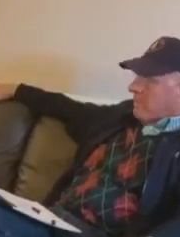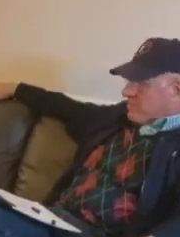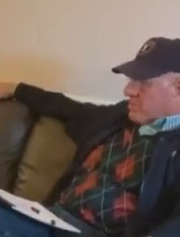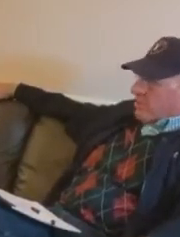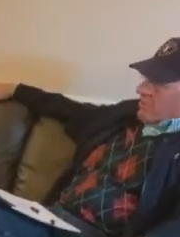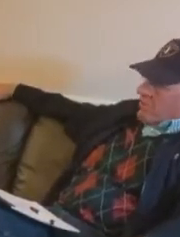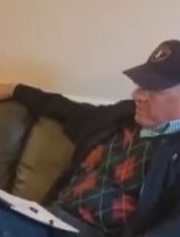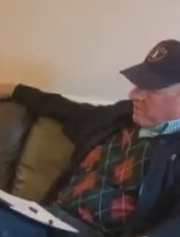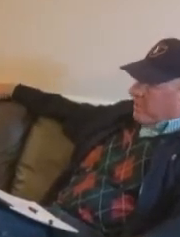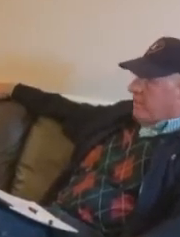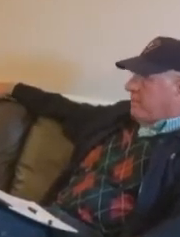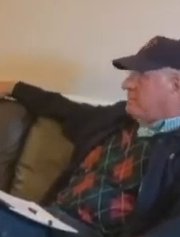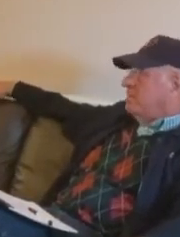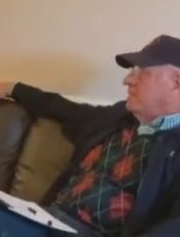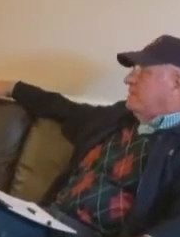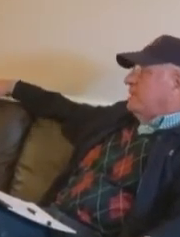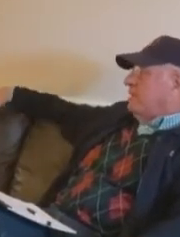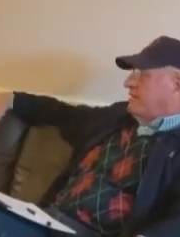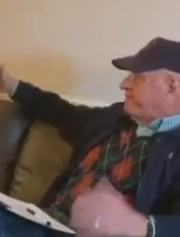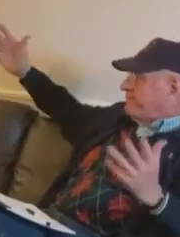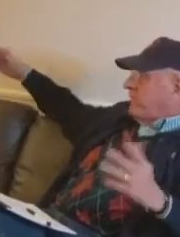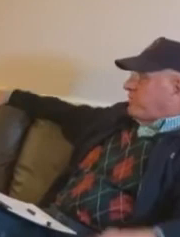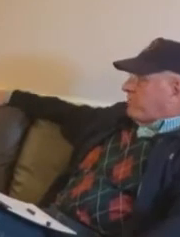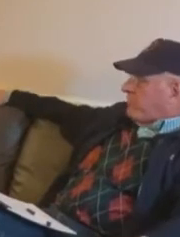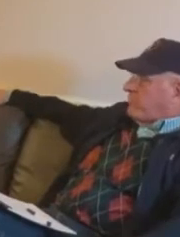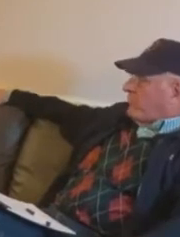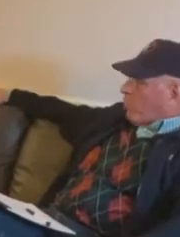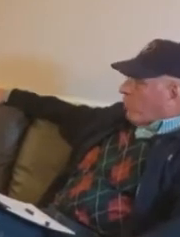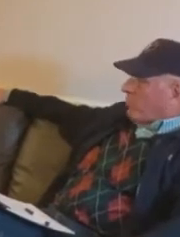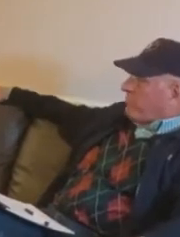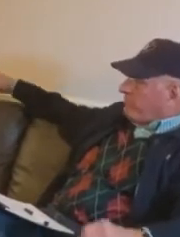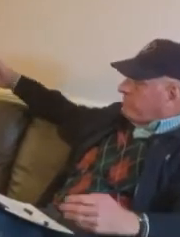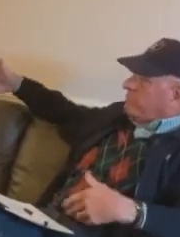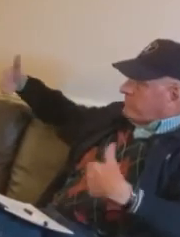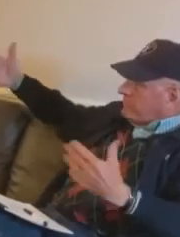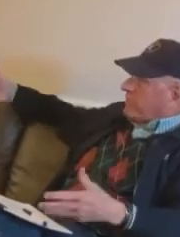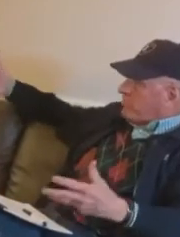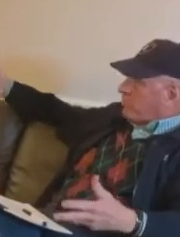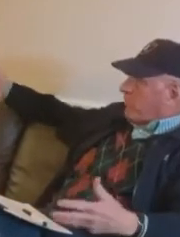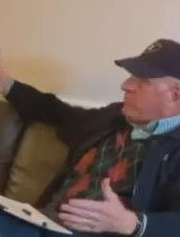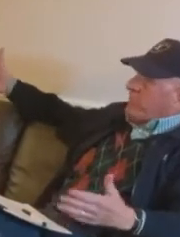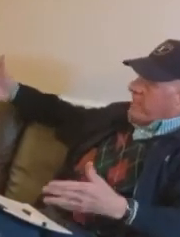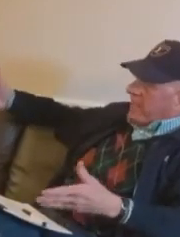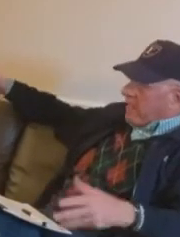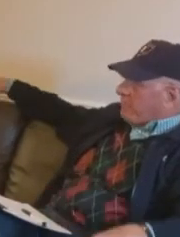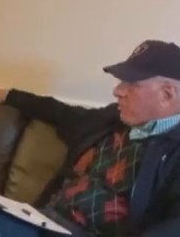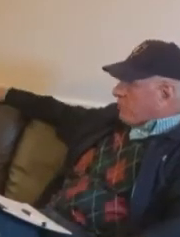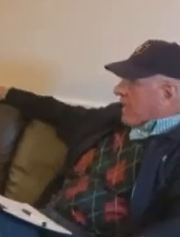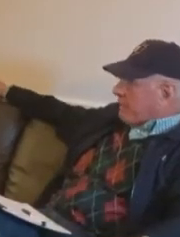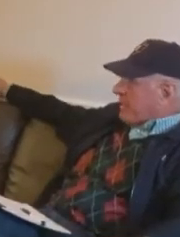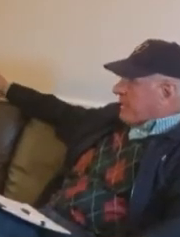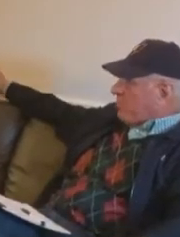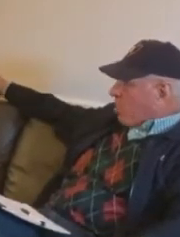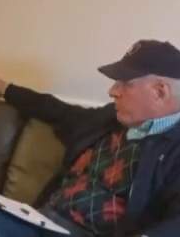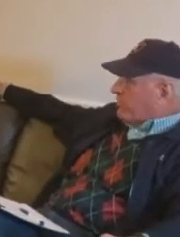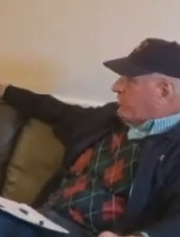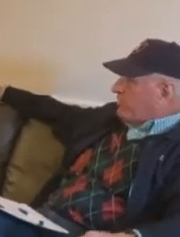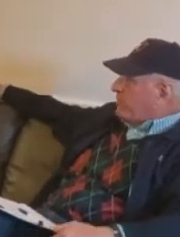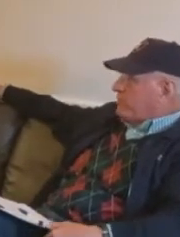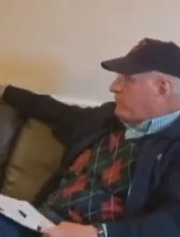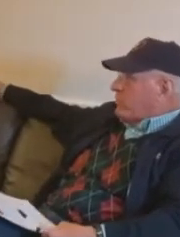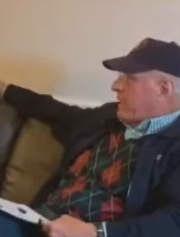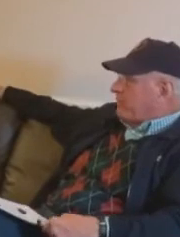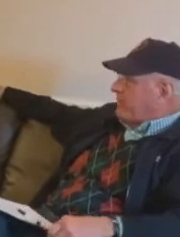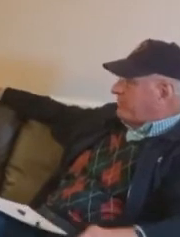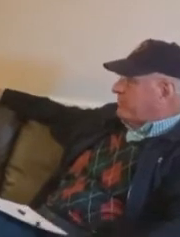twice, Mexico, India, other places in the world, in the service. And then I got involved with Habitat in